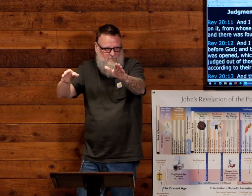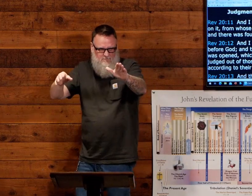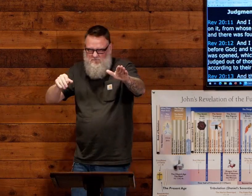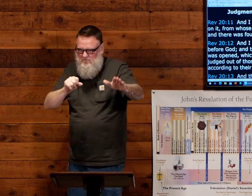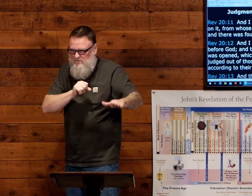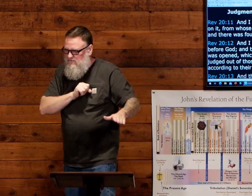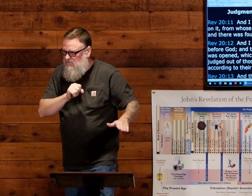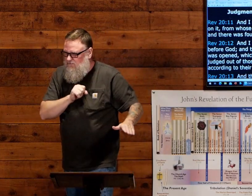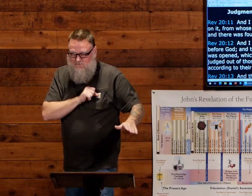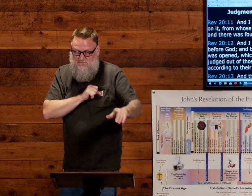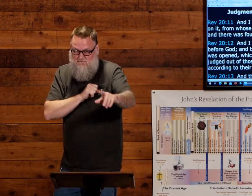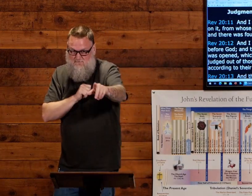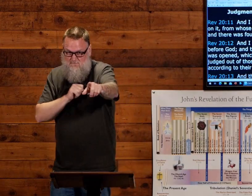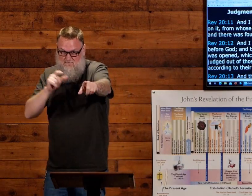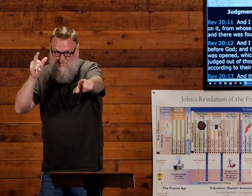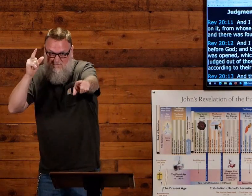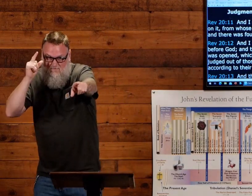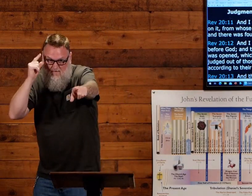hope that's clear.